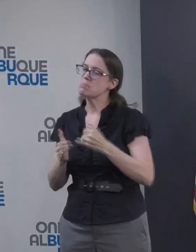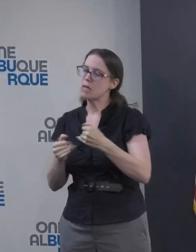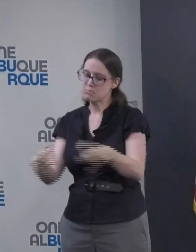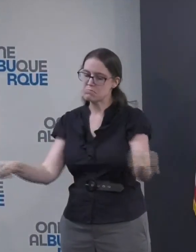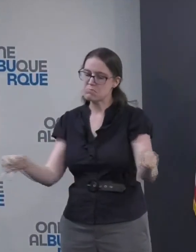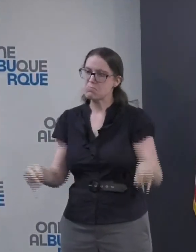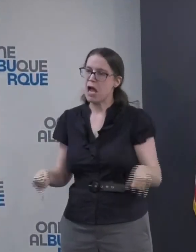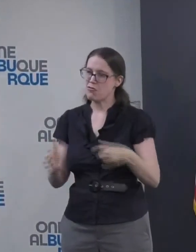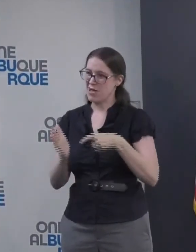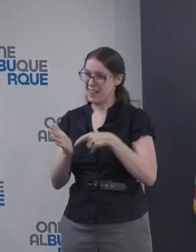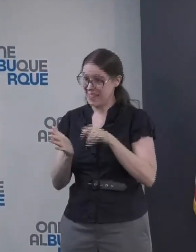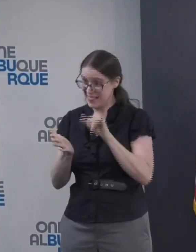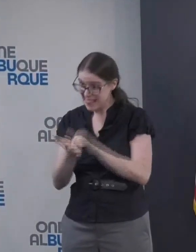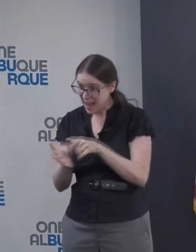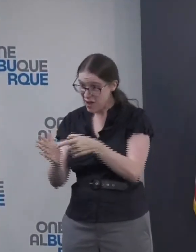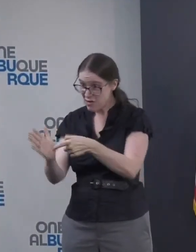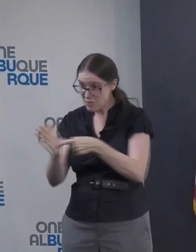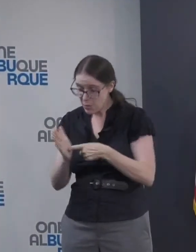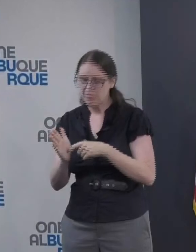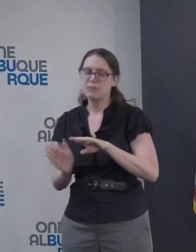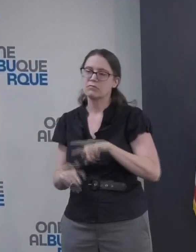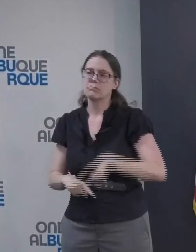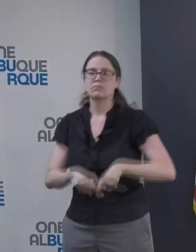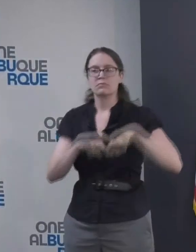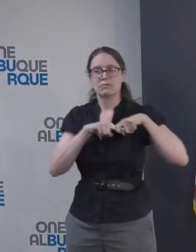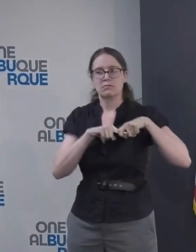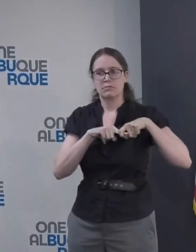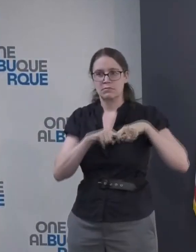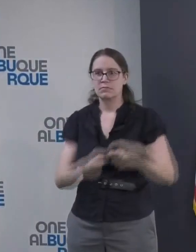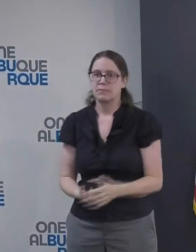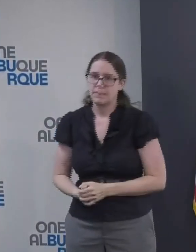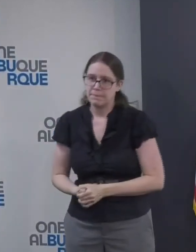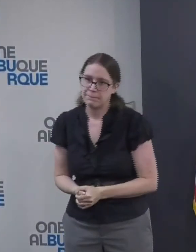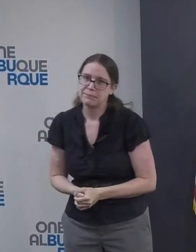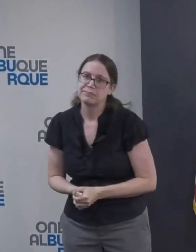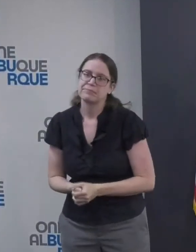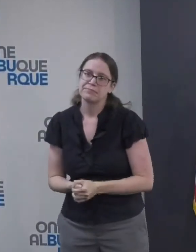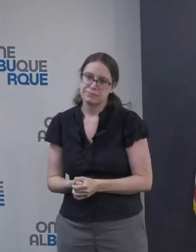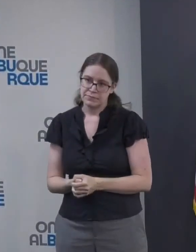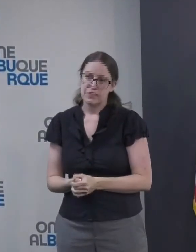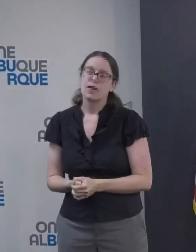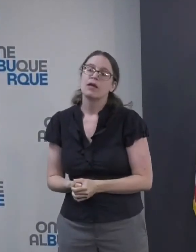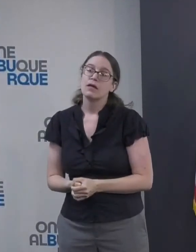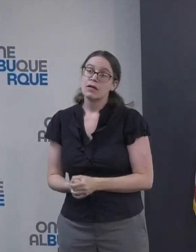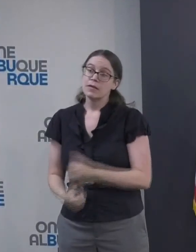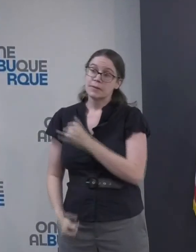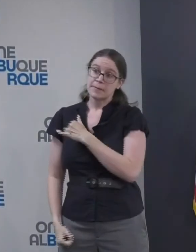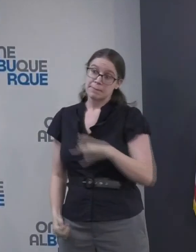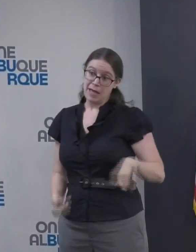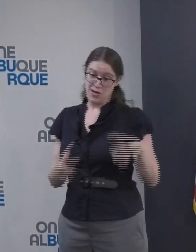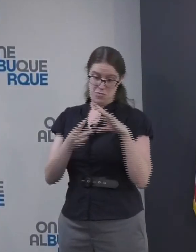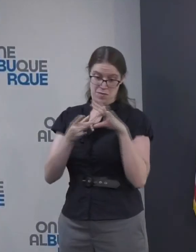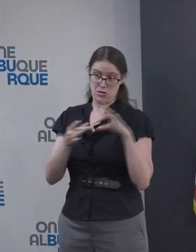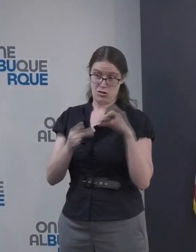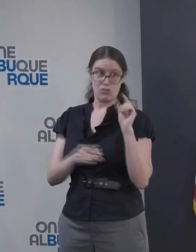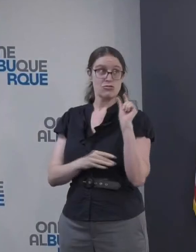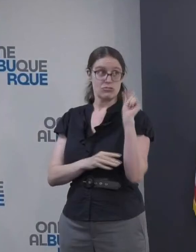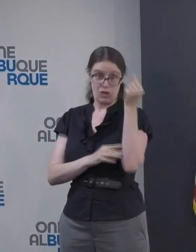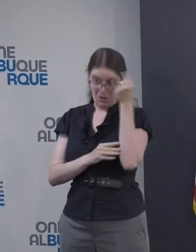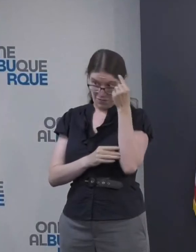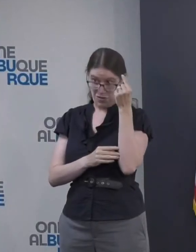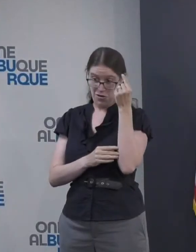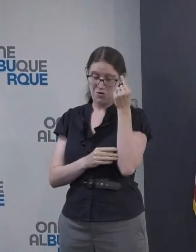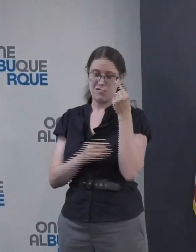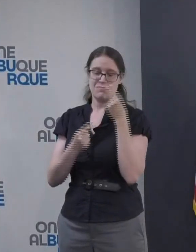all other types of restaurants or other types of businesses in that situation. As the mayor mentioned, the governor announced that